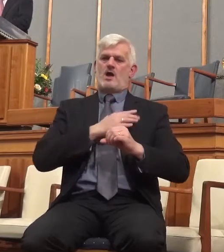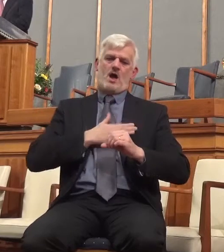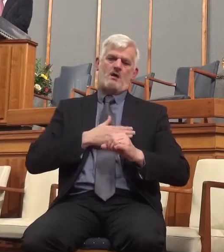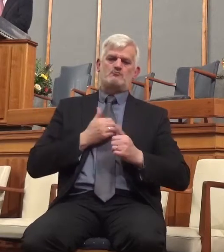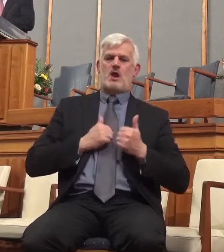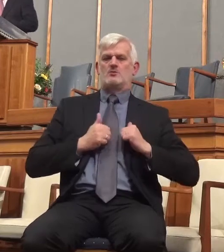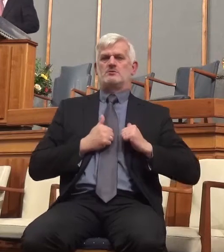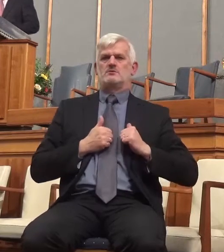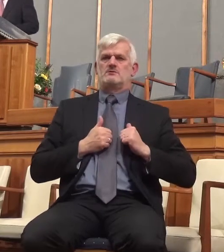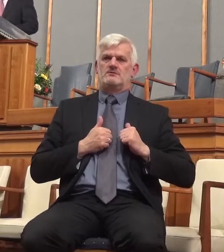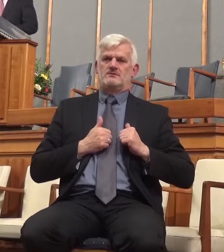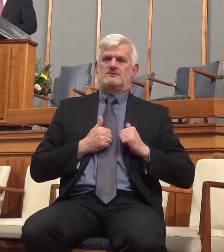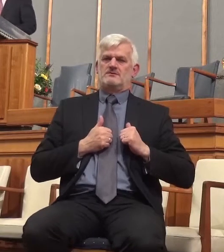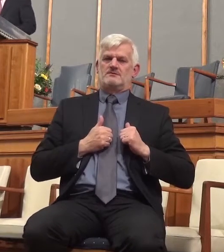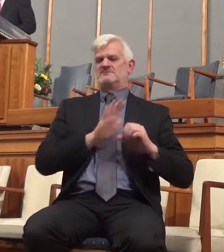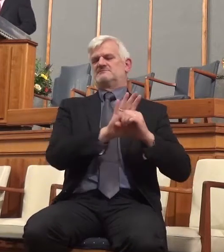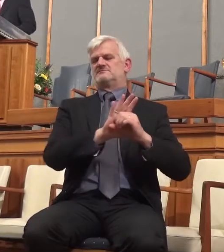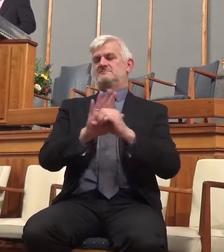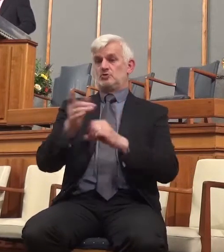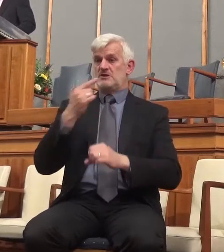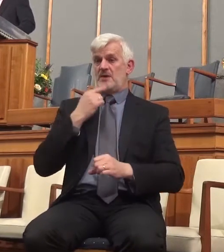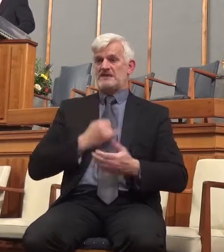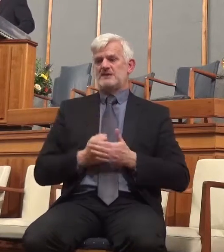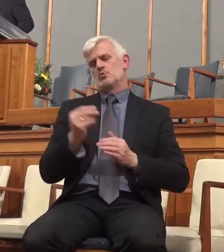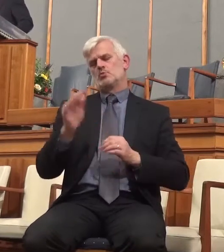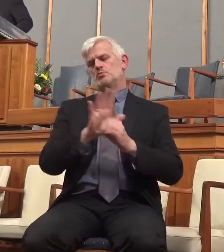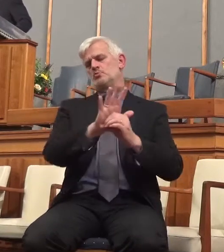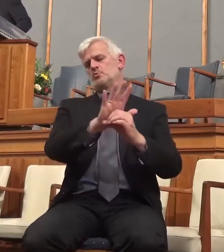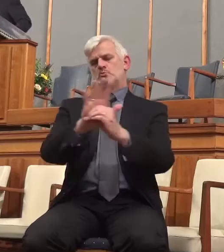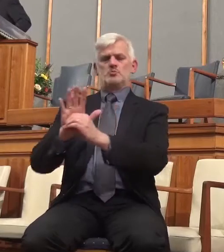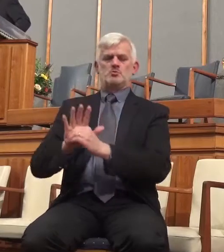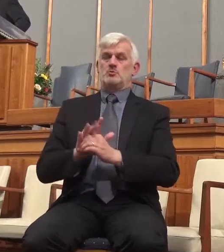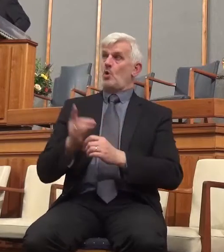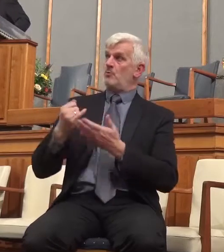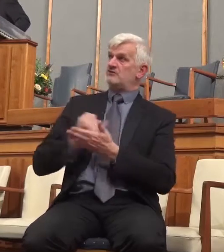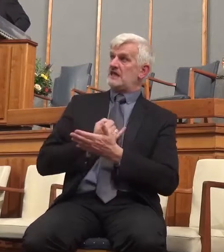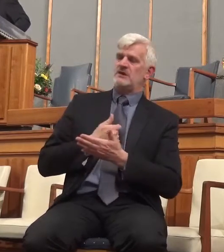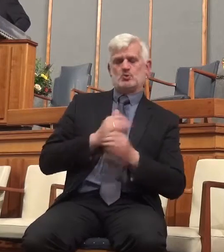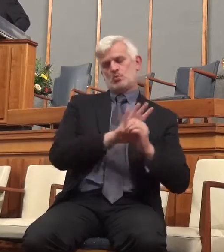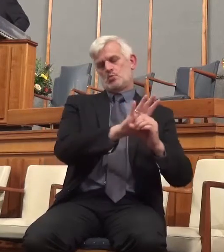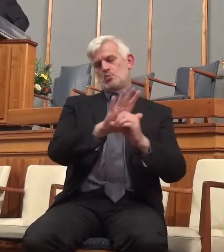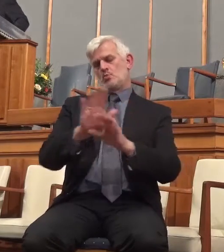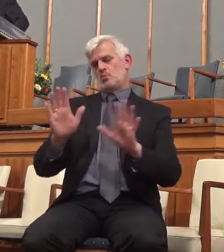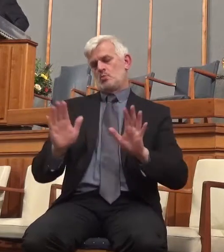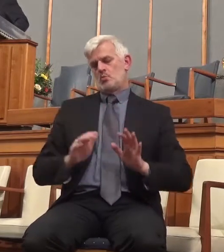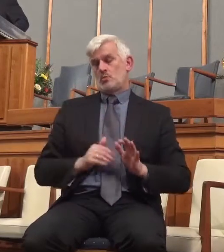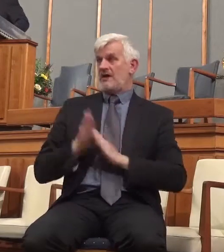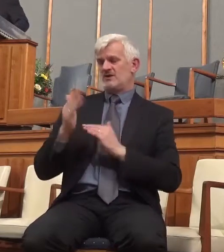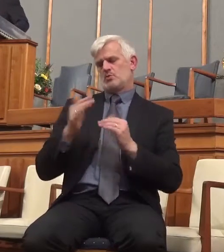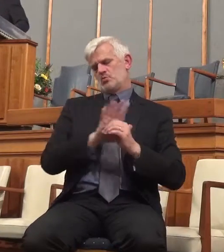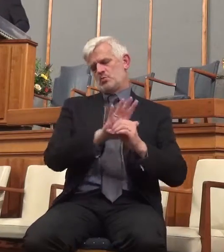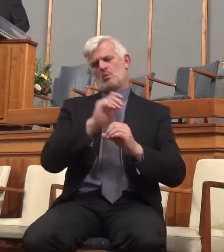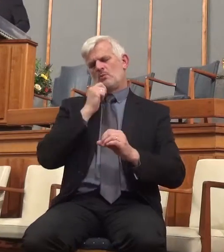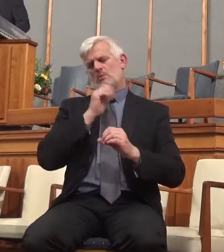not want to believe that we are sinners and we're rejected by God and we're not going to heaven,